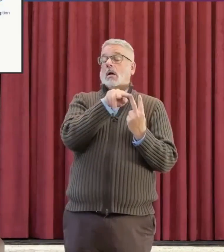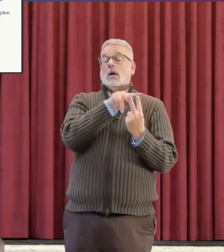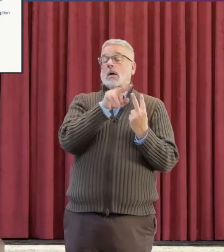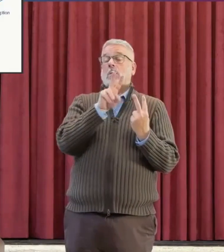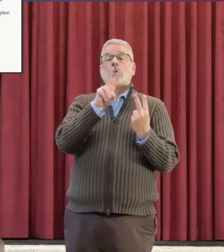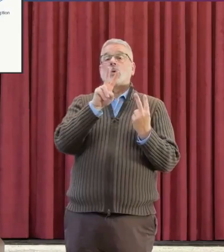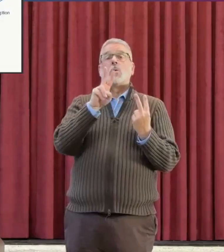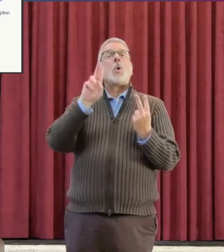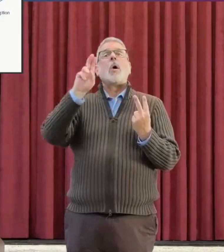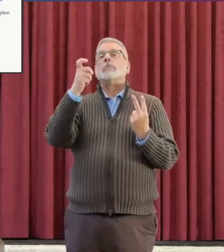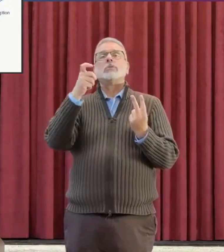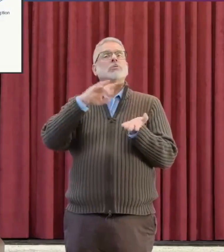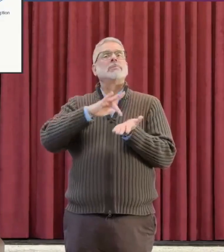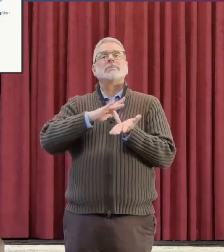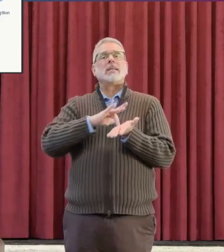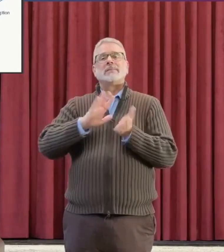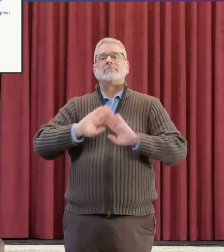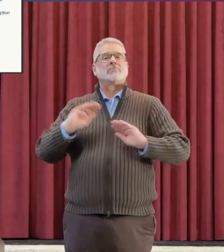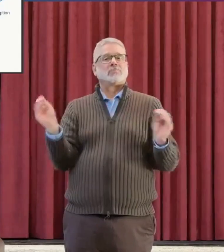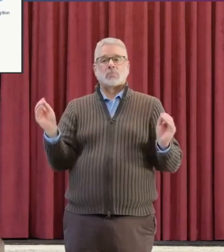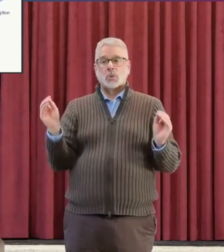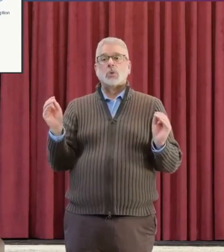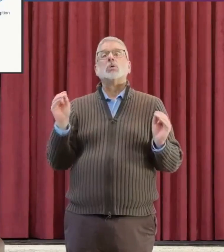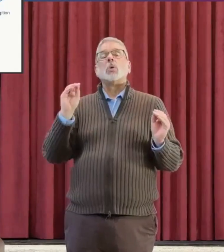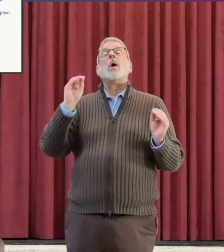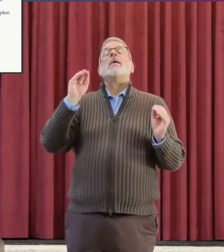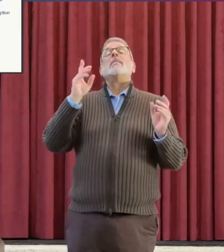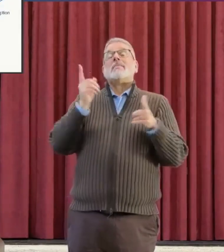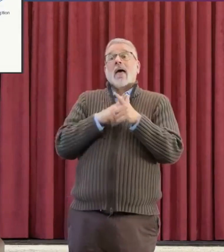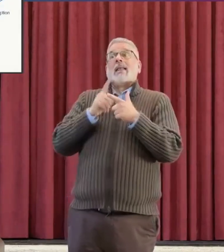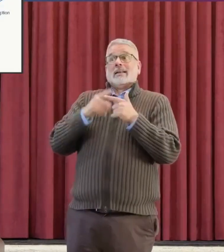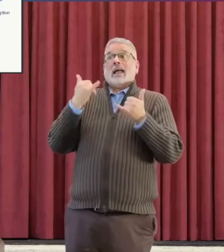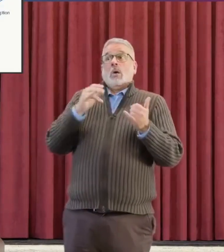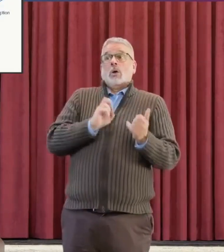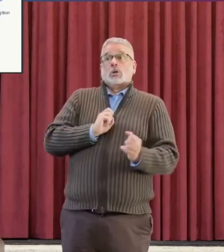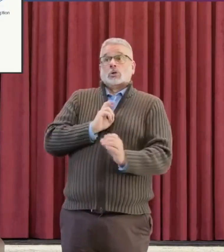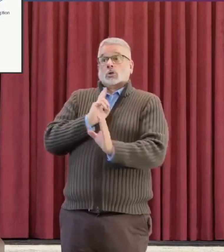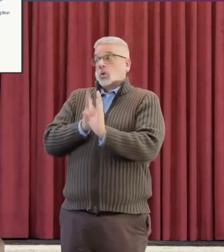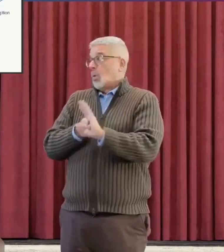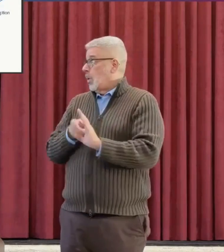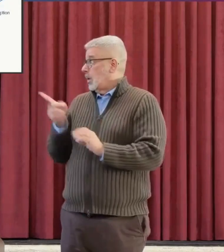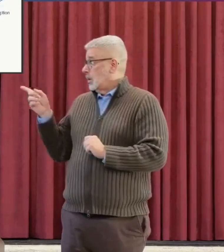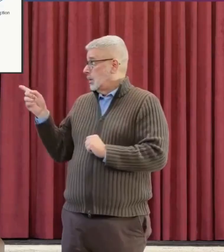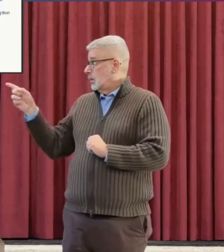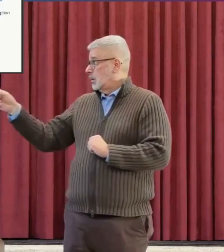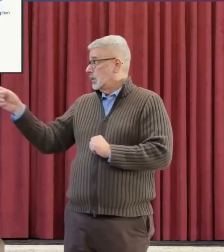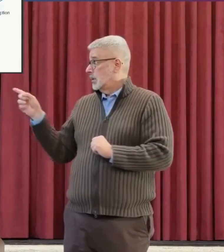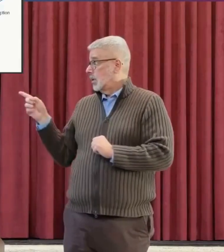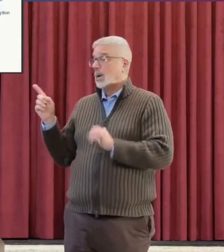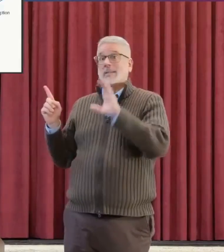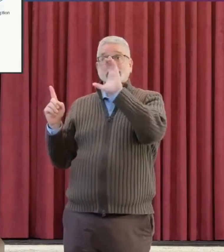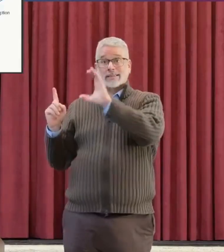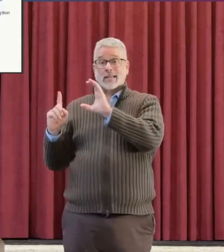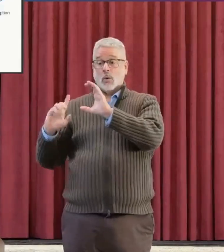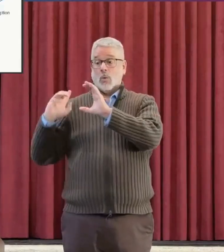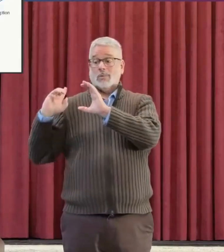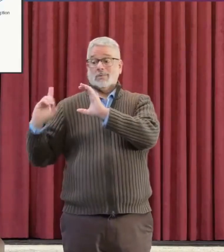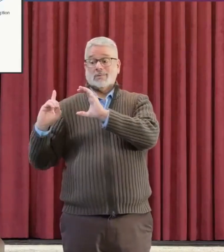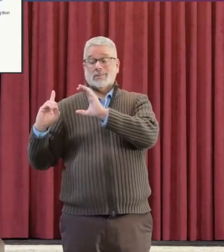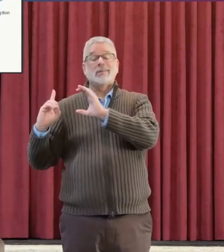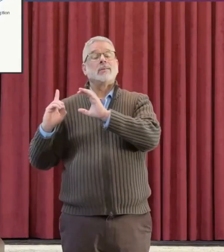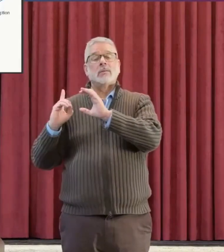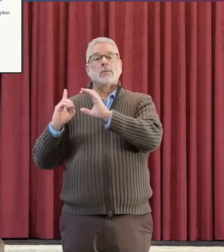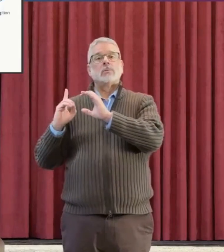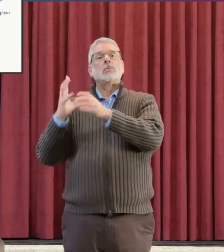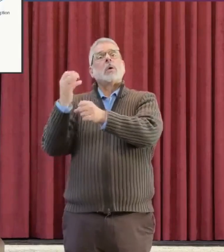you prescription drug coverage, so you need to join one of these, C or D,